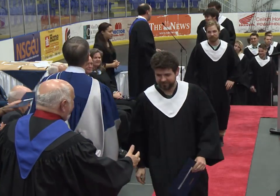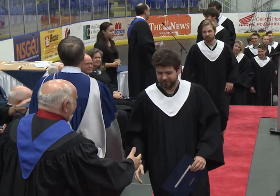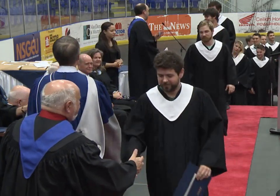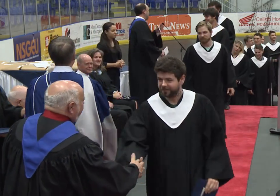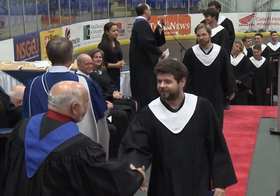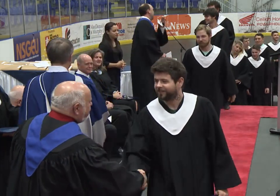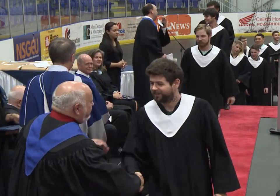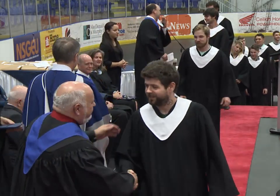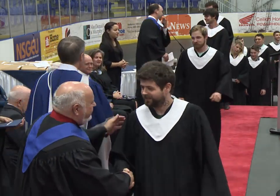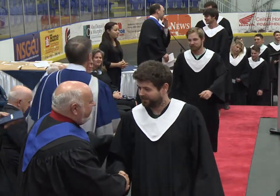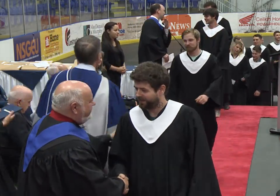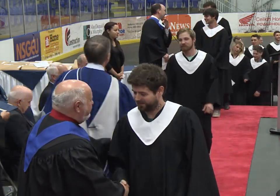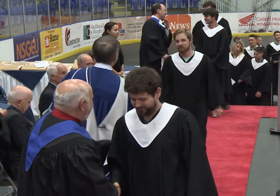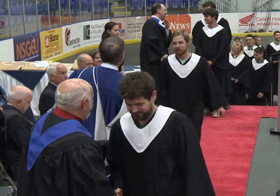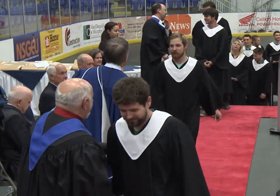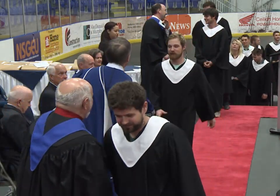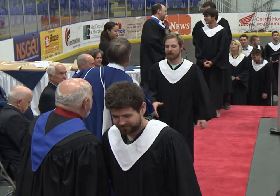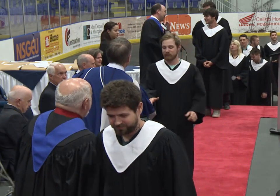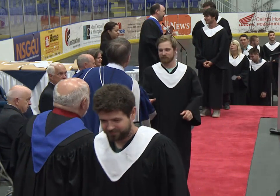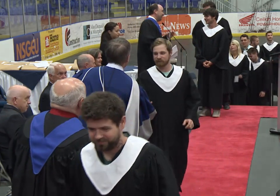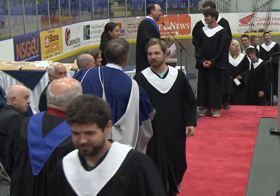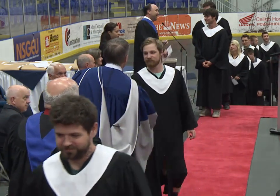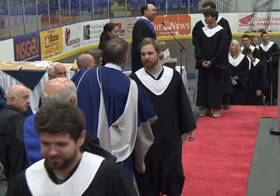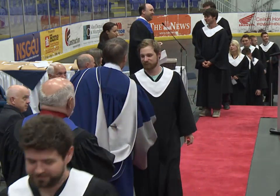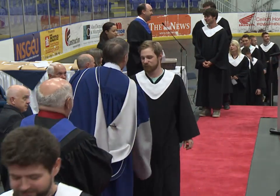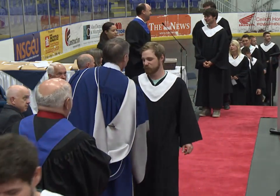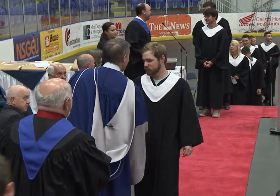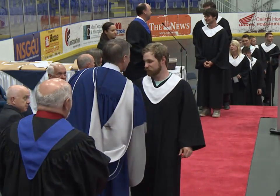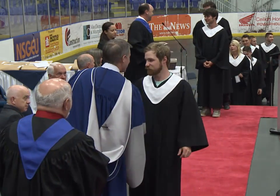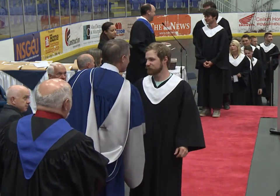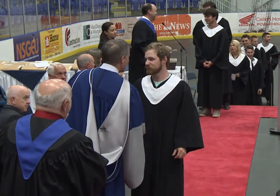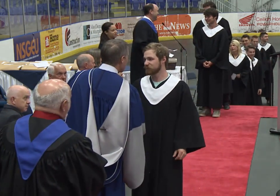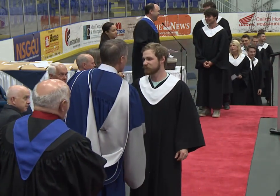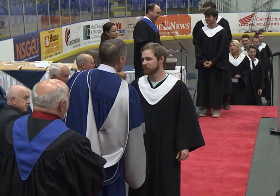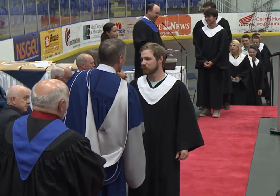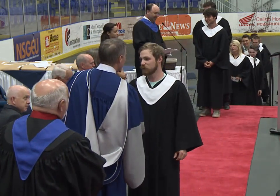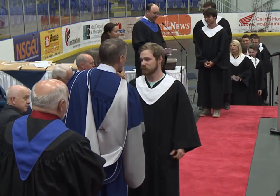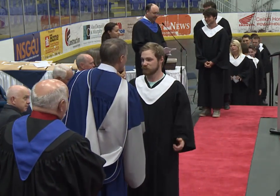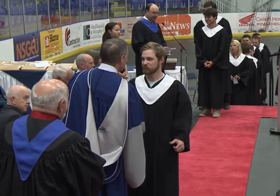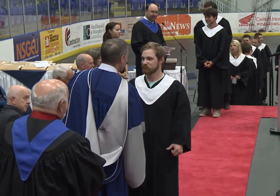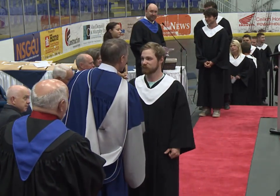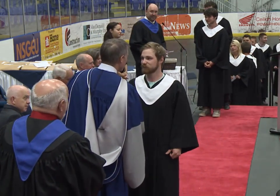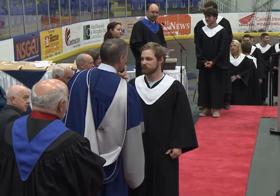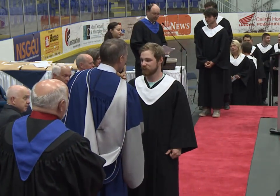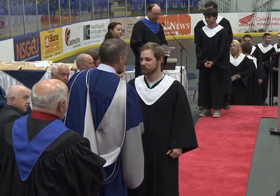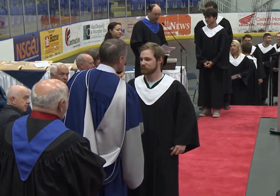There was one person graduating with a certificate, so he didn't. He's not here.